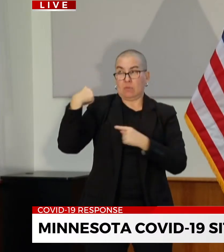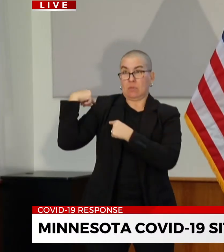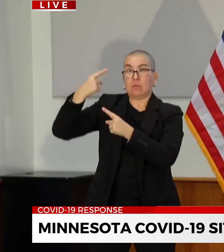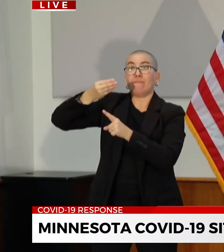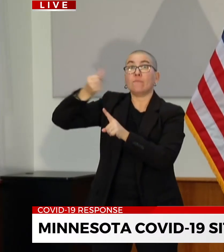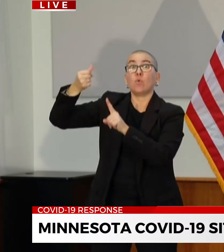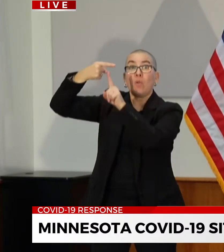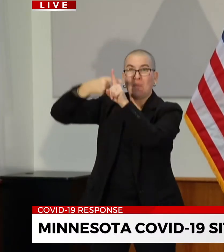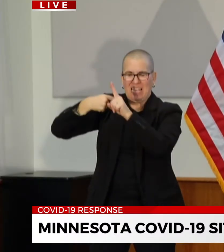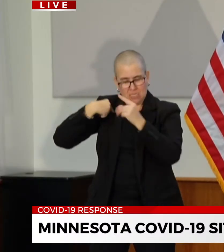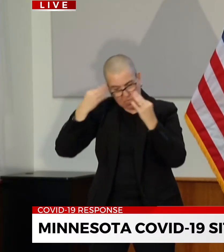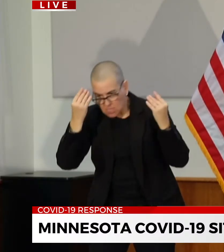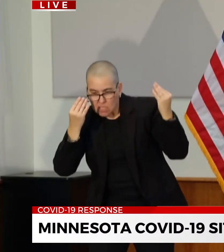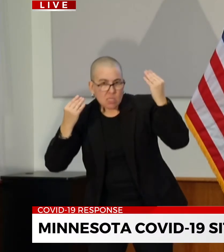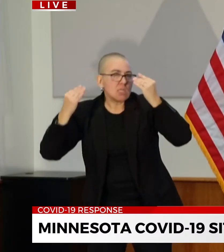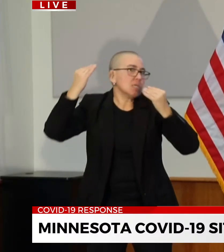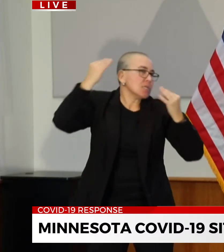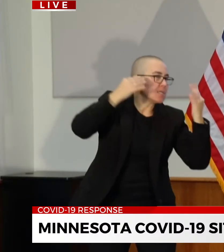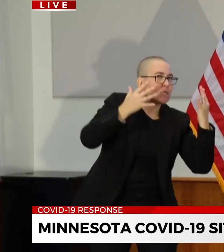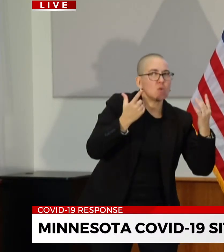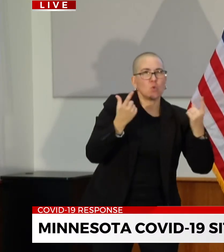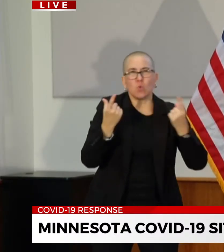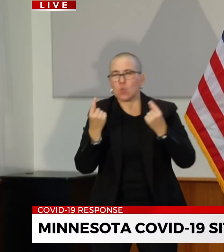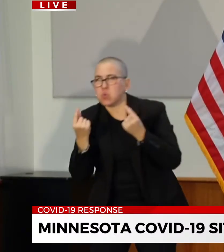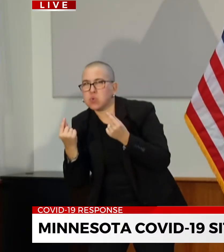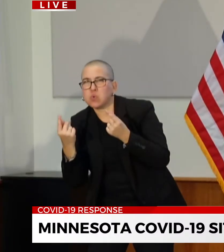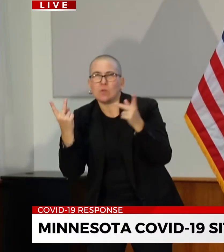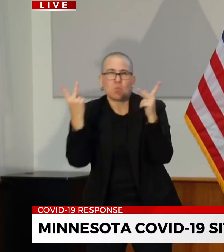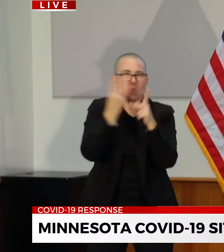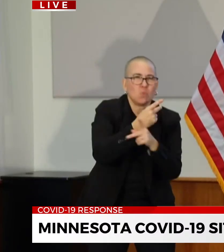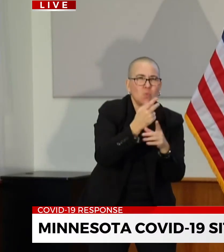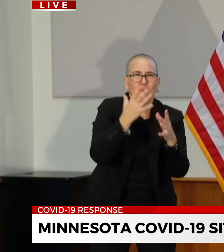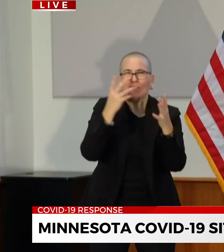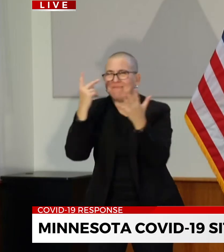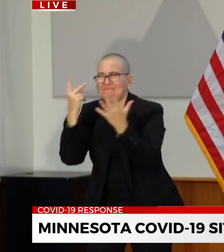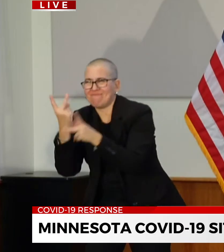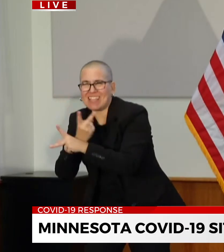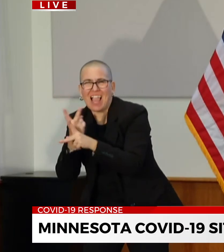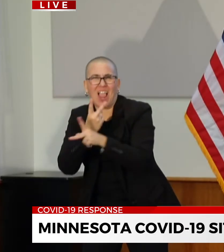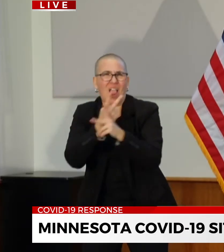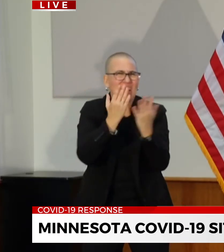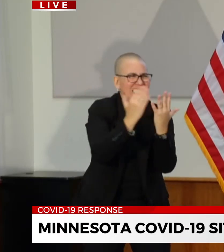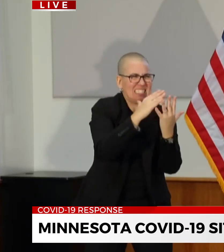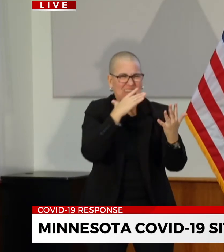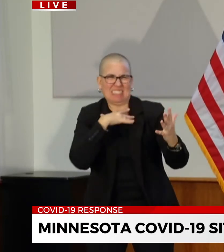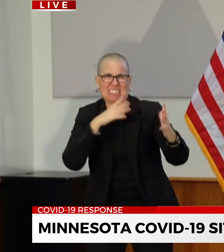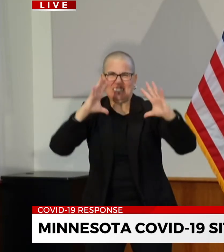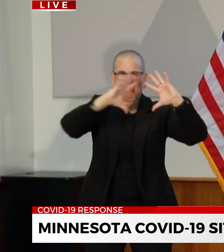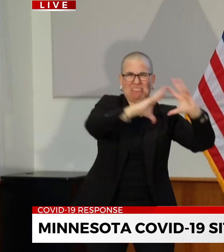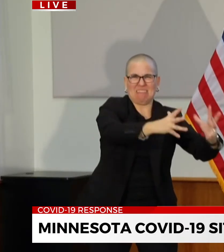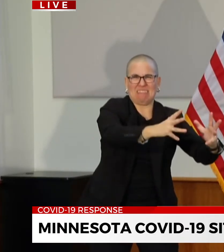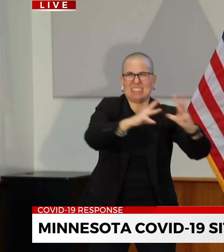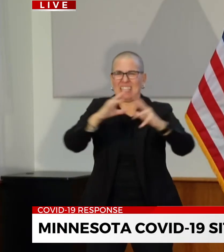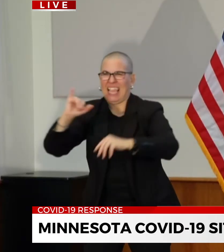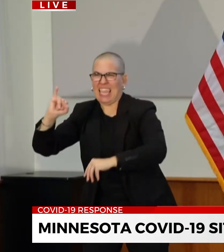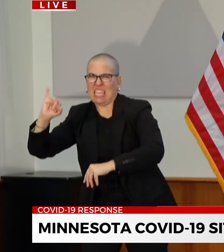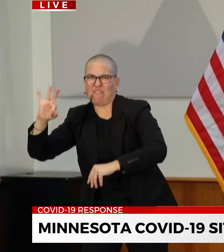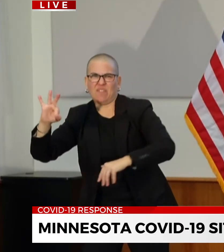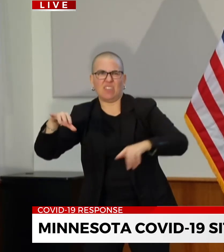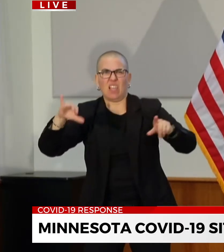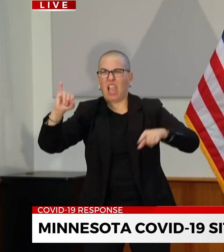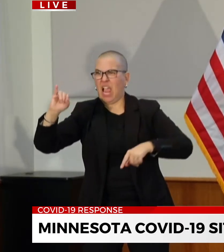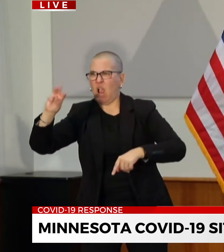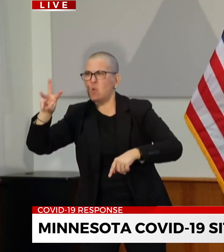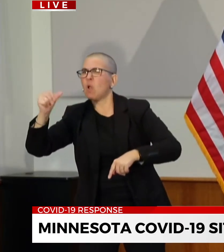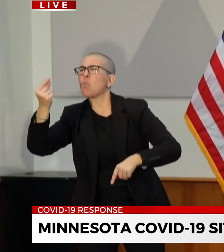this. Once again, we've seen the problem. I can see this already. If Iowa, South Dakota, Wisconsin, Minnesota